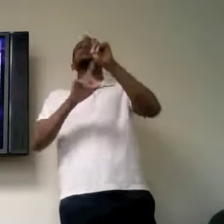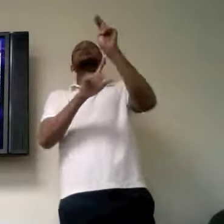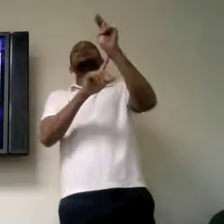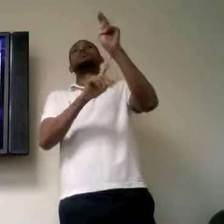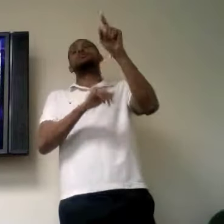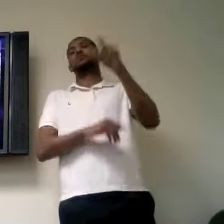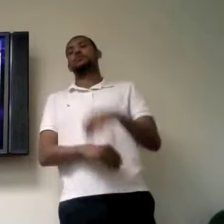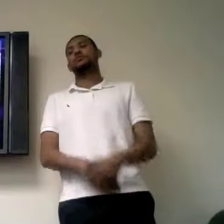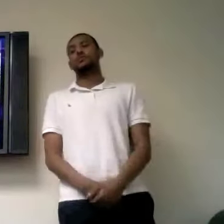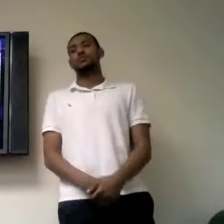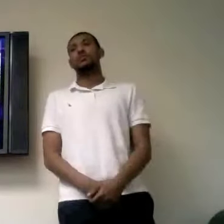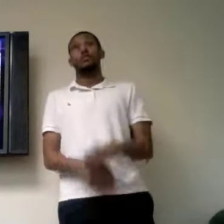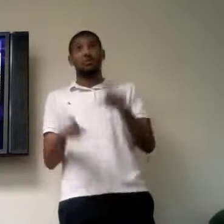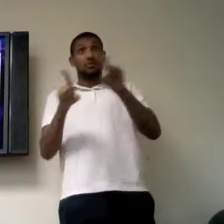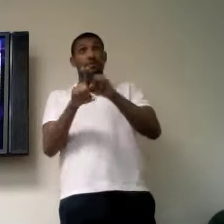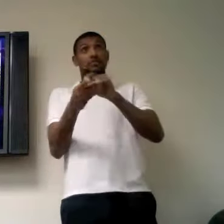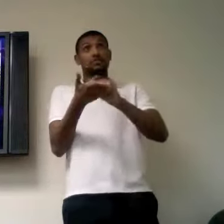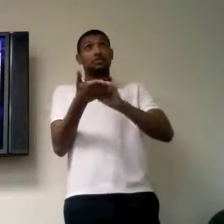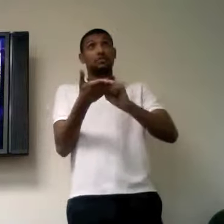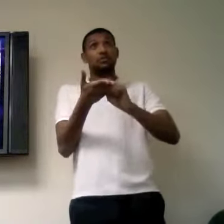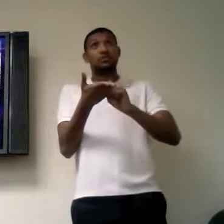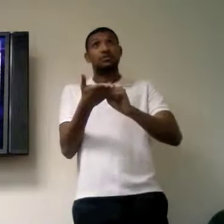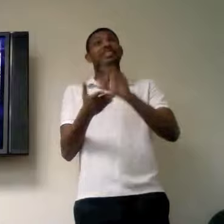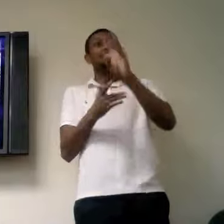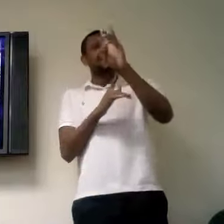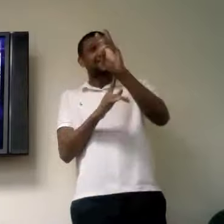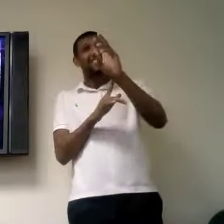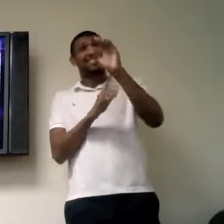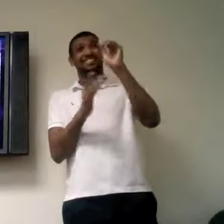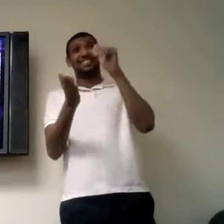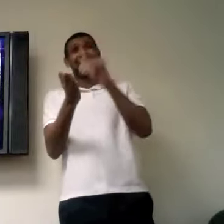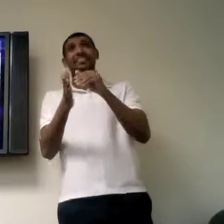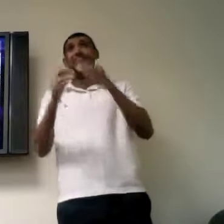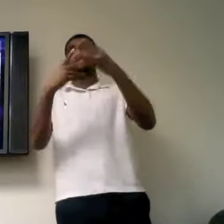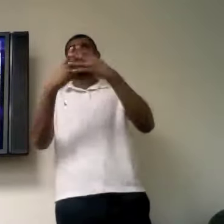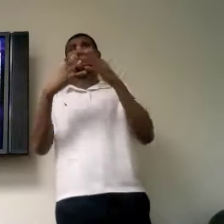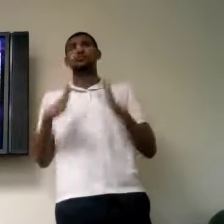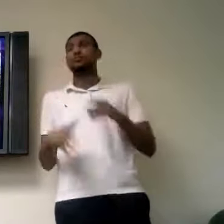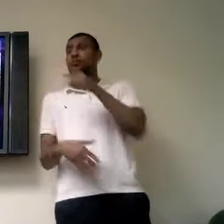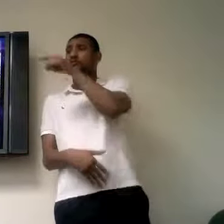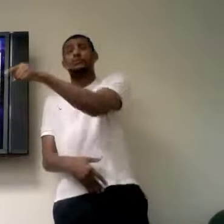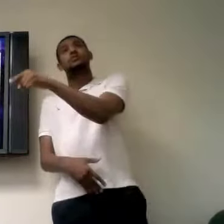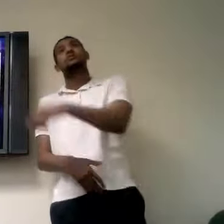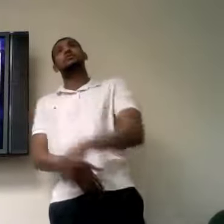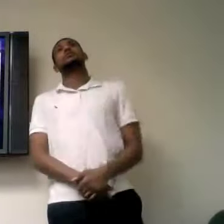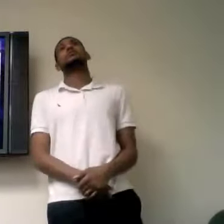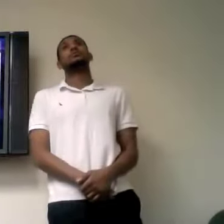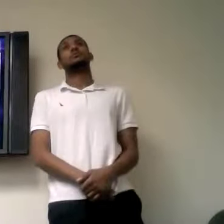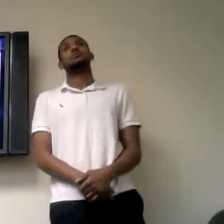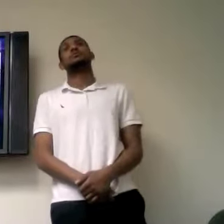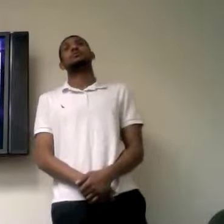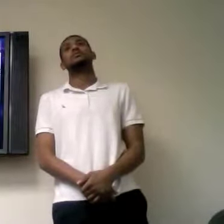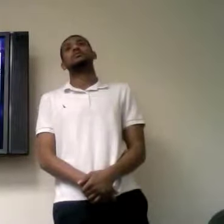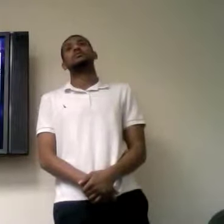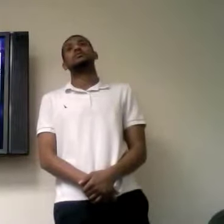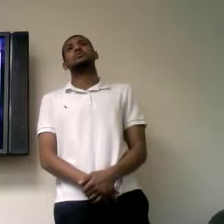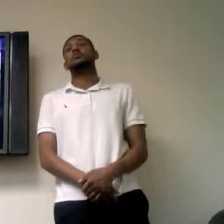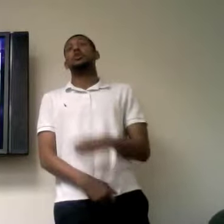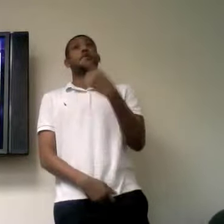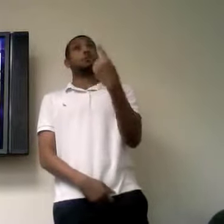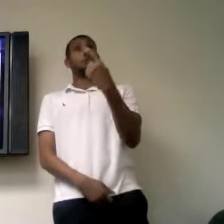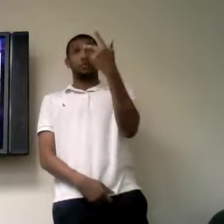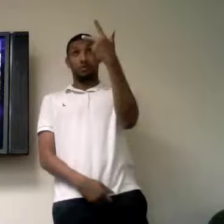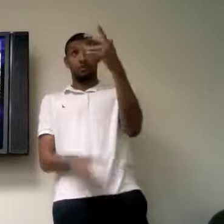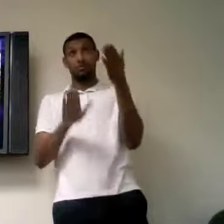Johnson also wrote that of the over 6,000 prisoners incarcerated on the island the previous week, there were only